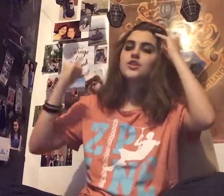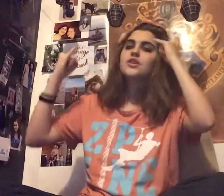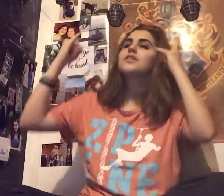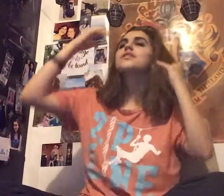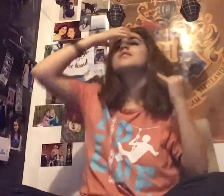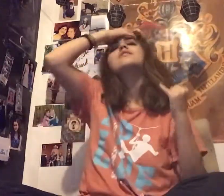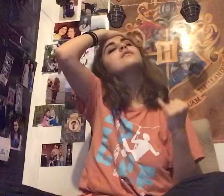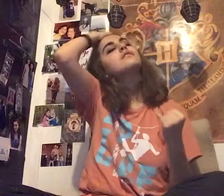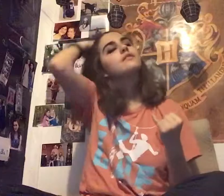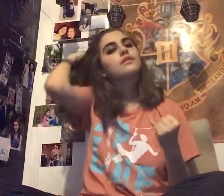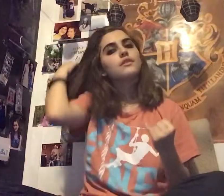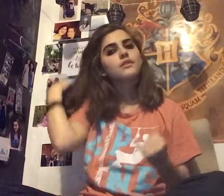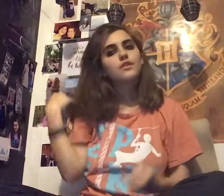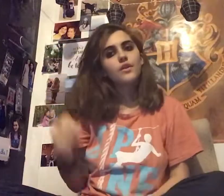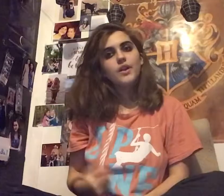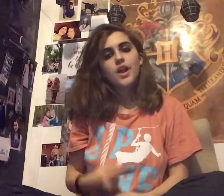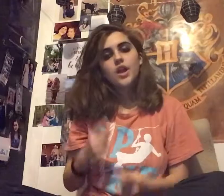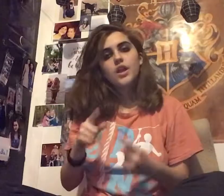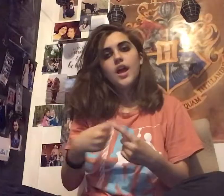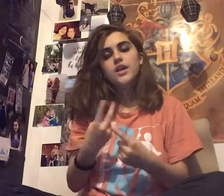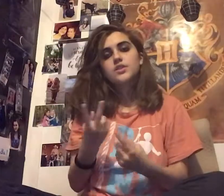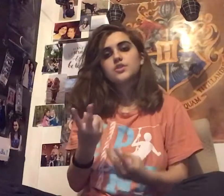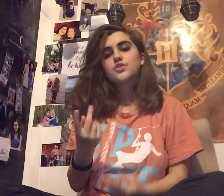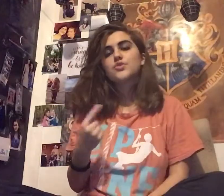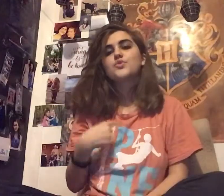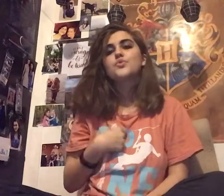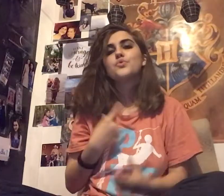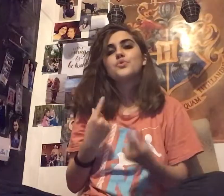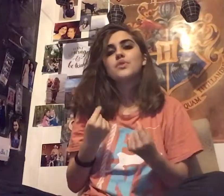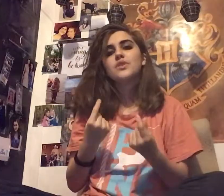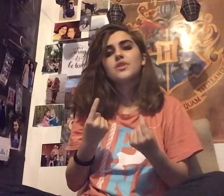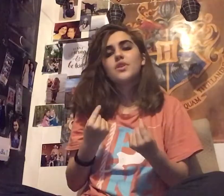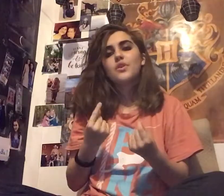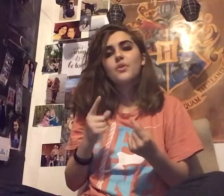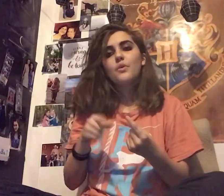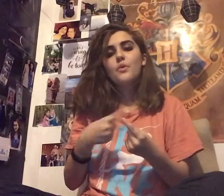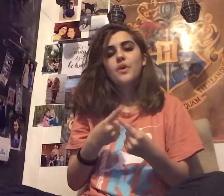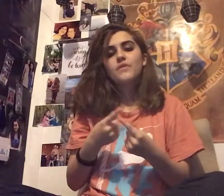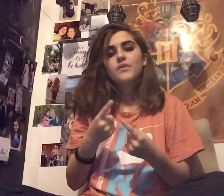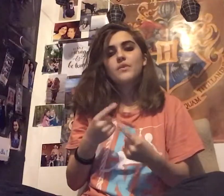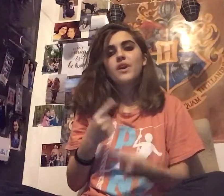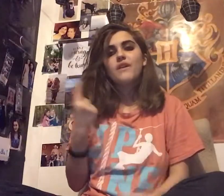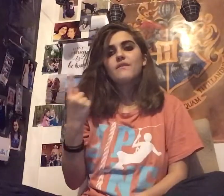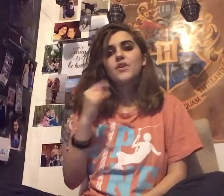imagine when all I would do is forever,